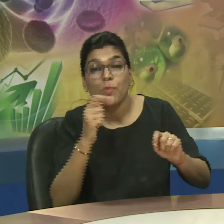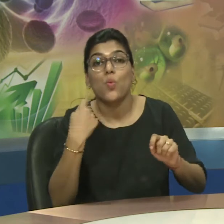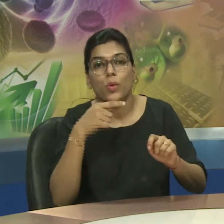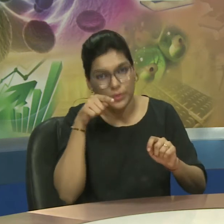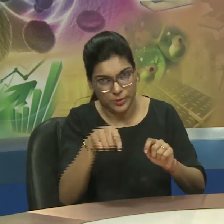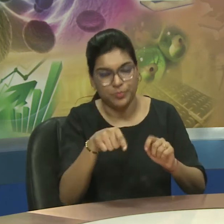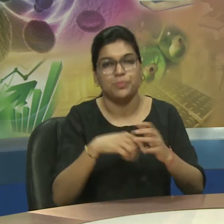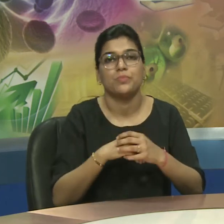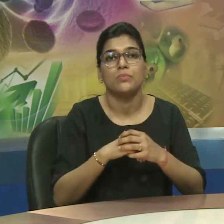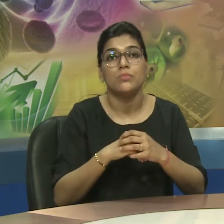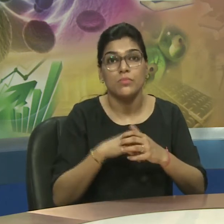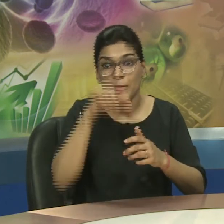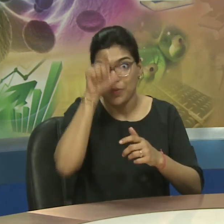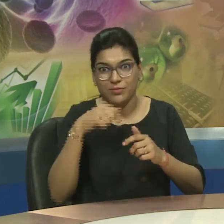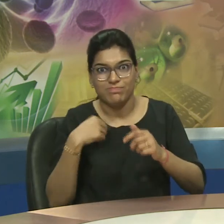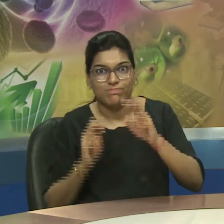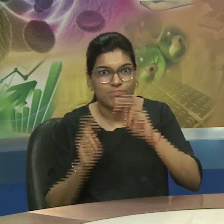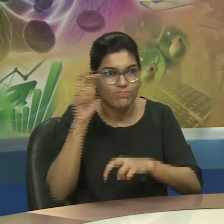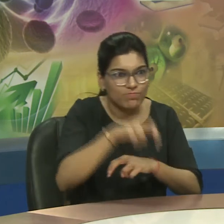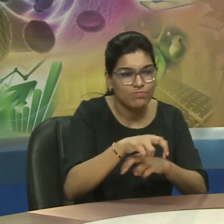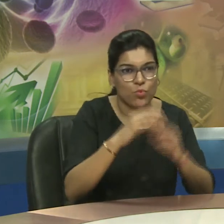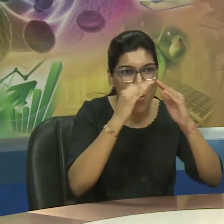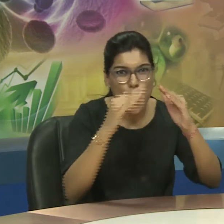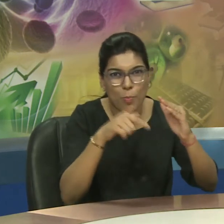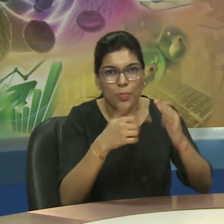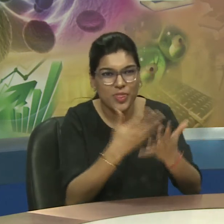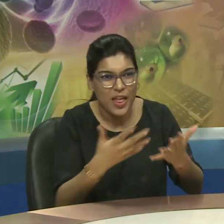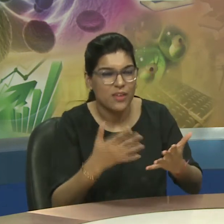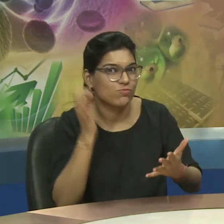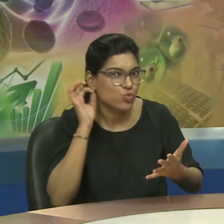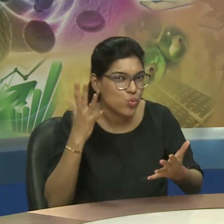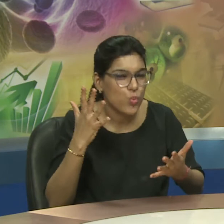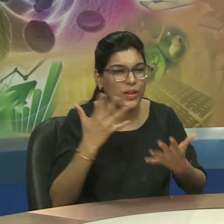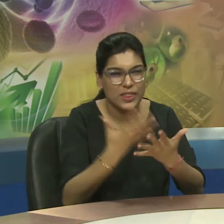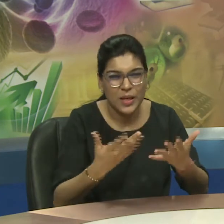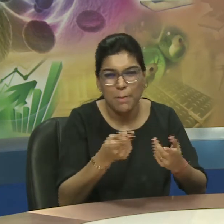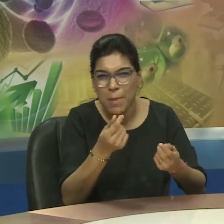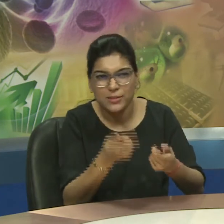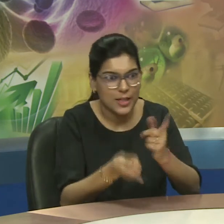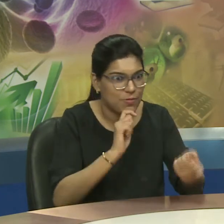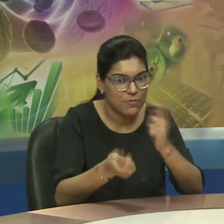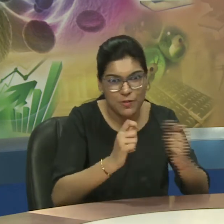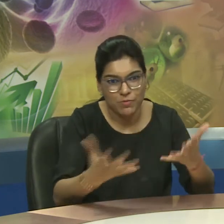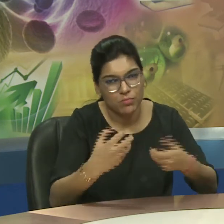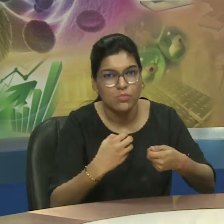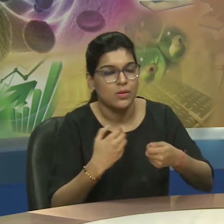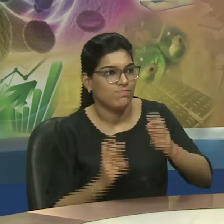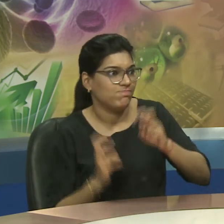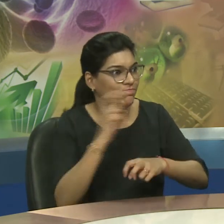to indemnify the insured against losses from